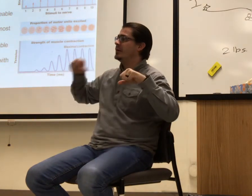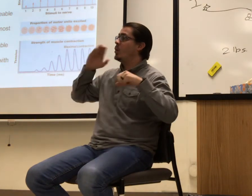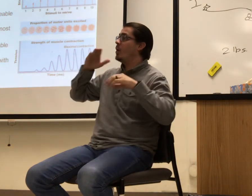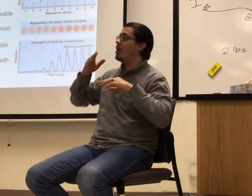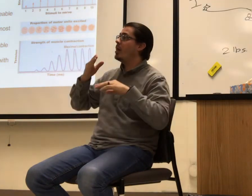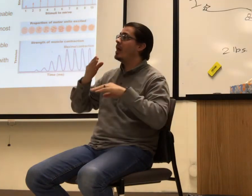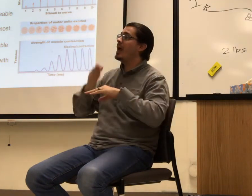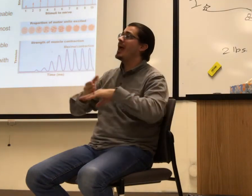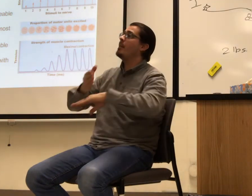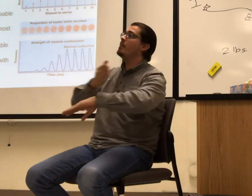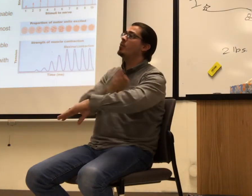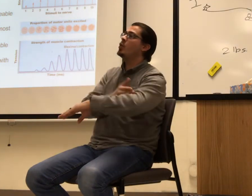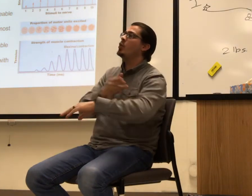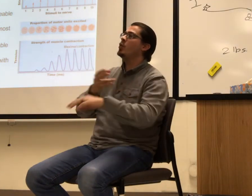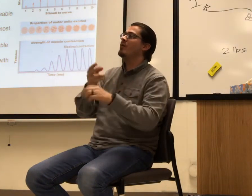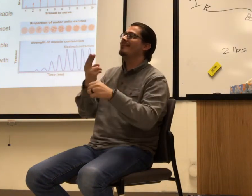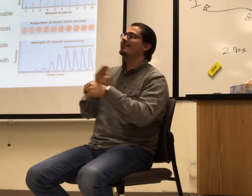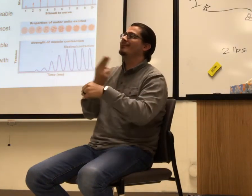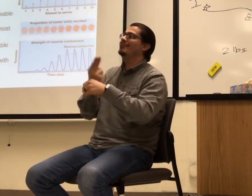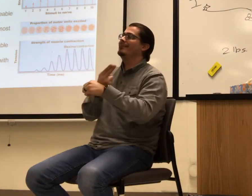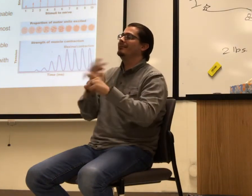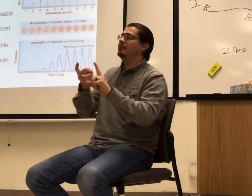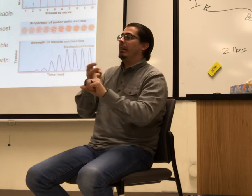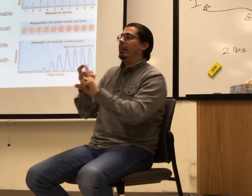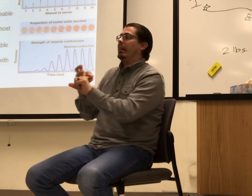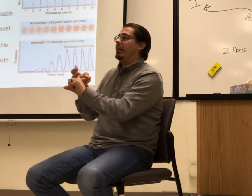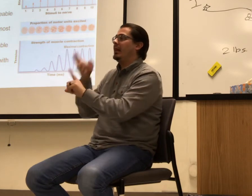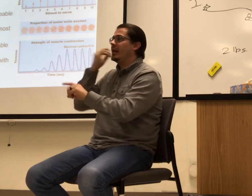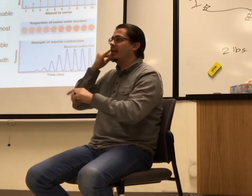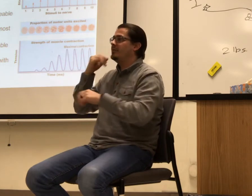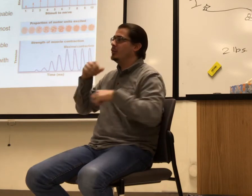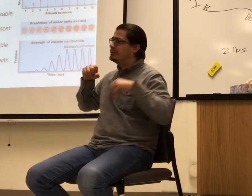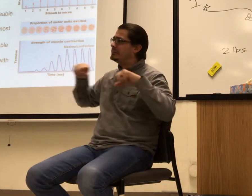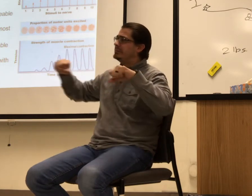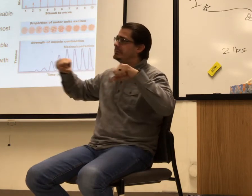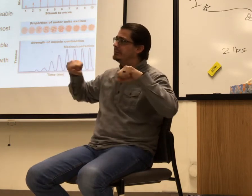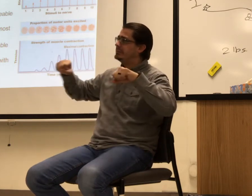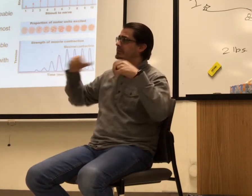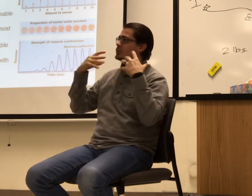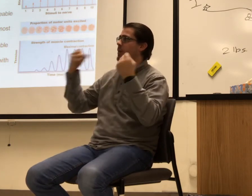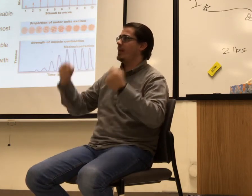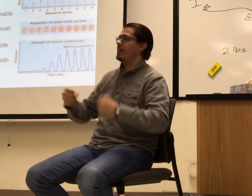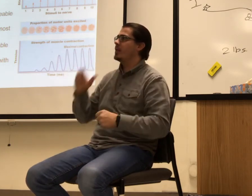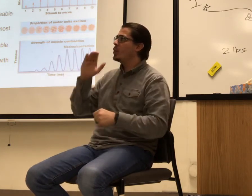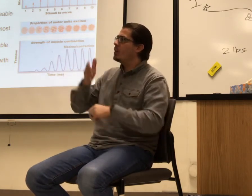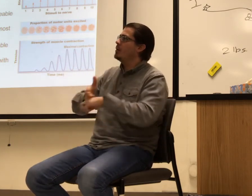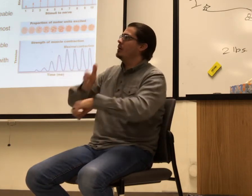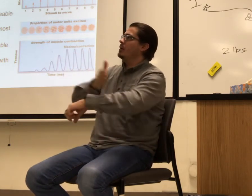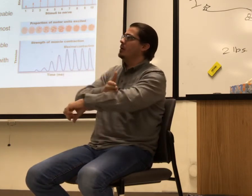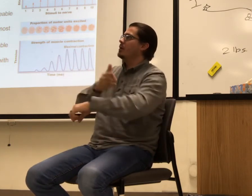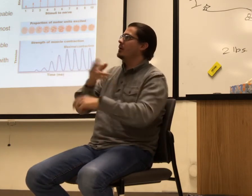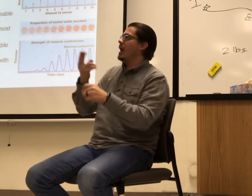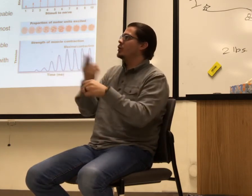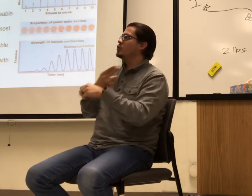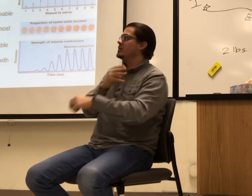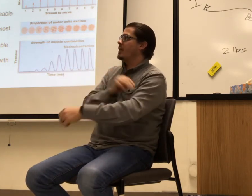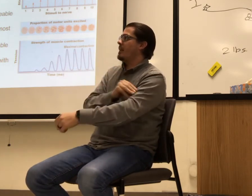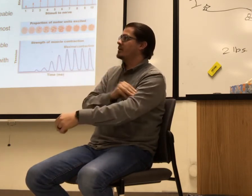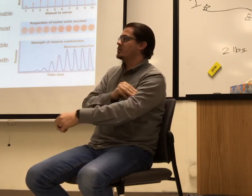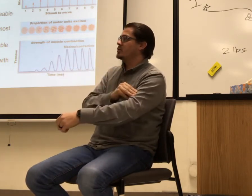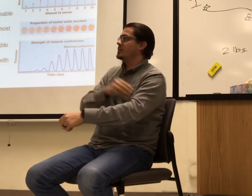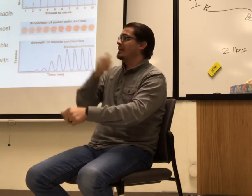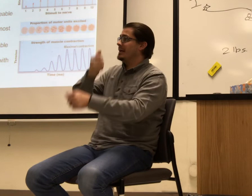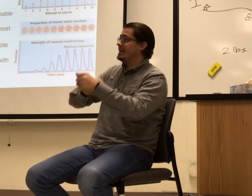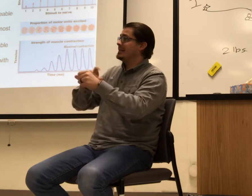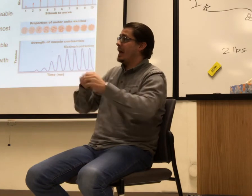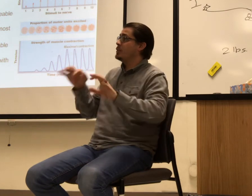improve recruitment if you resistance train, okay? You just get better at recruiting these muscles. And every time